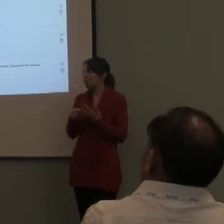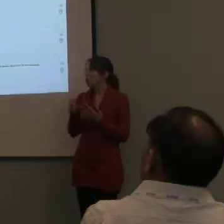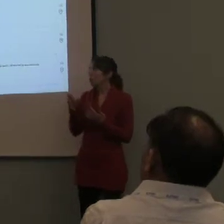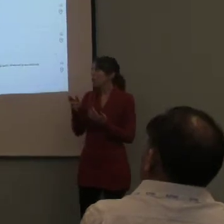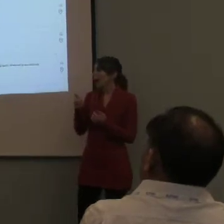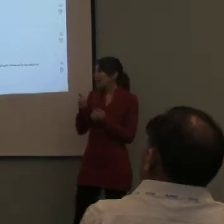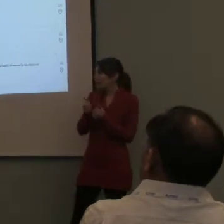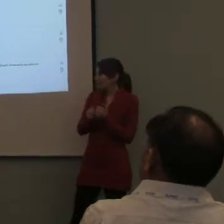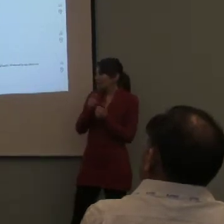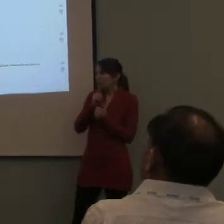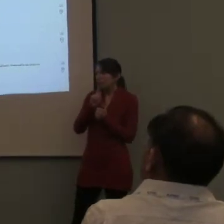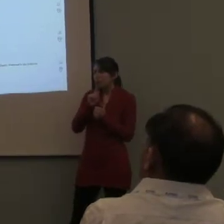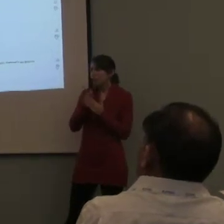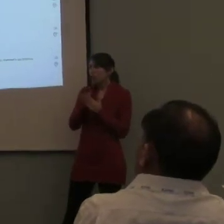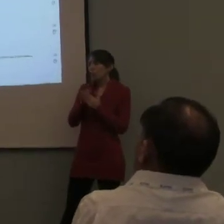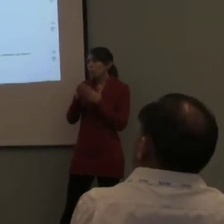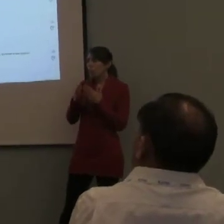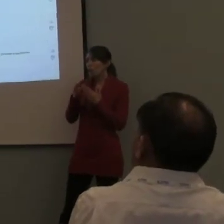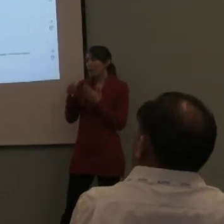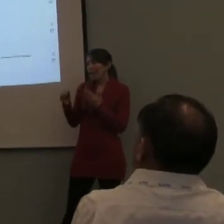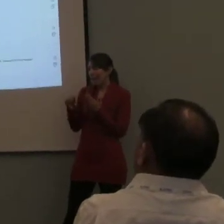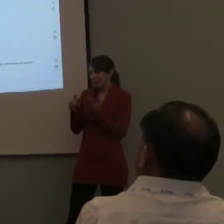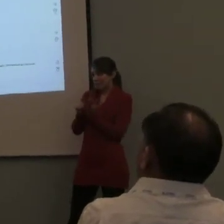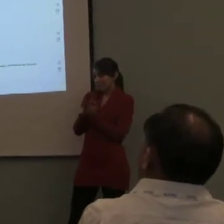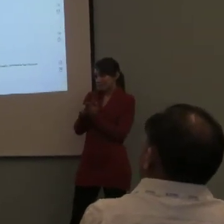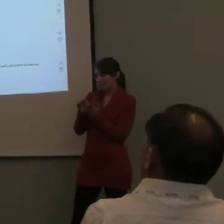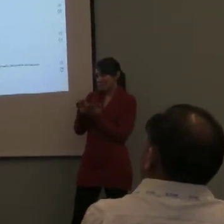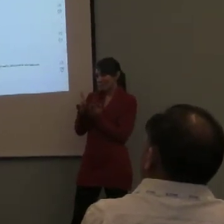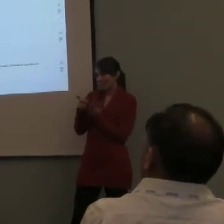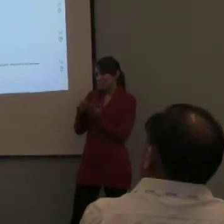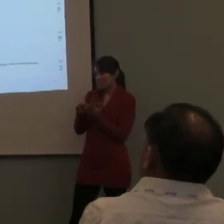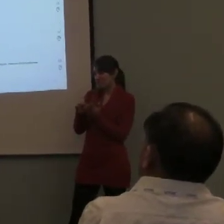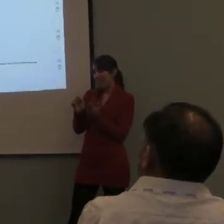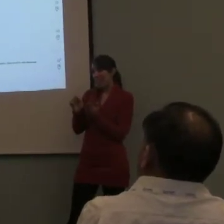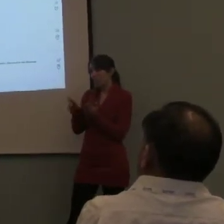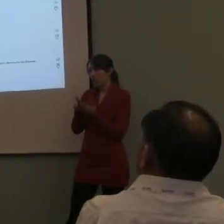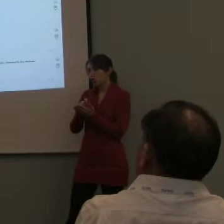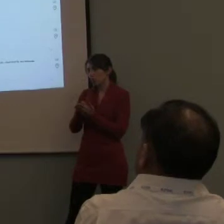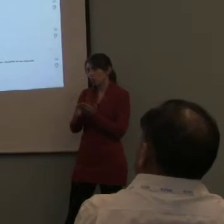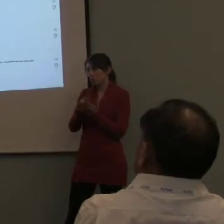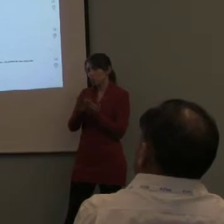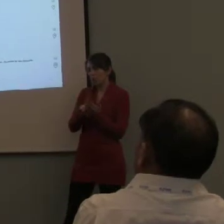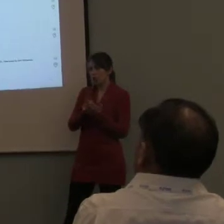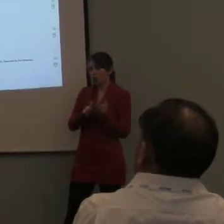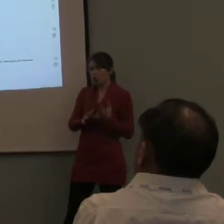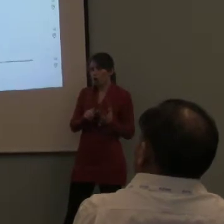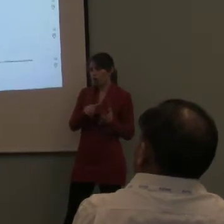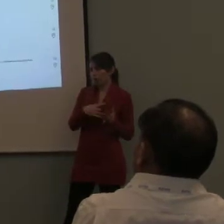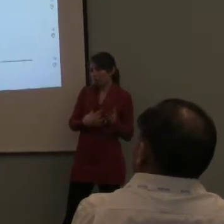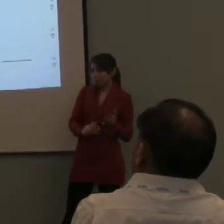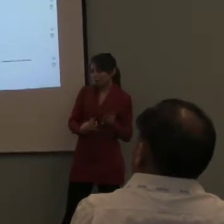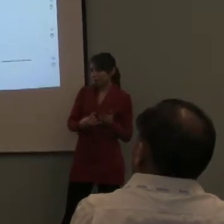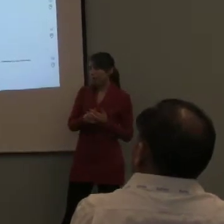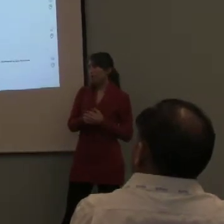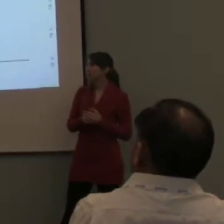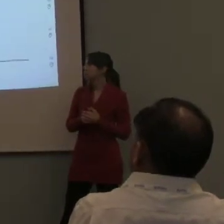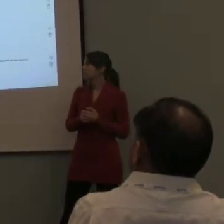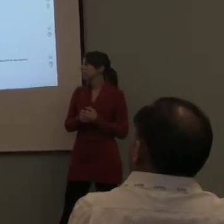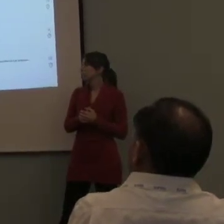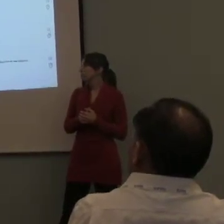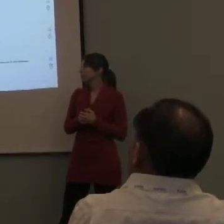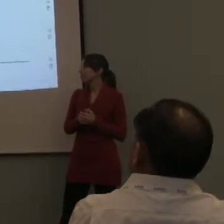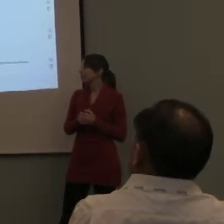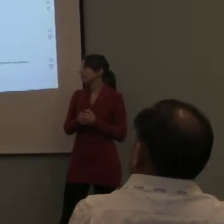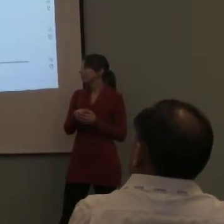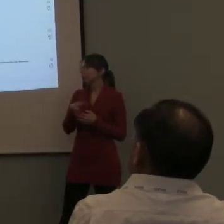every single book and edition ever written by the author they're interested in, or there's